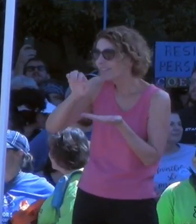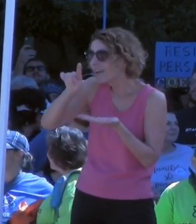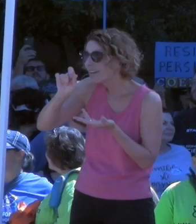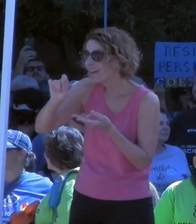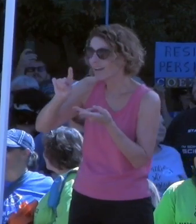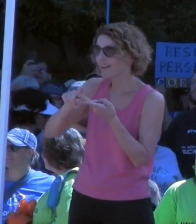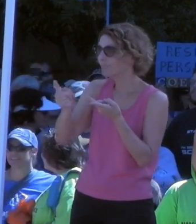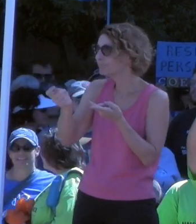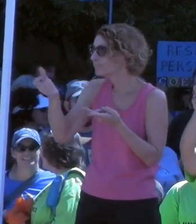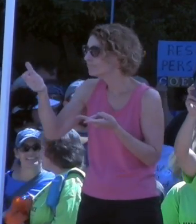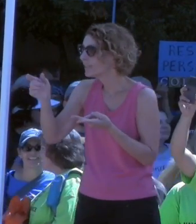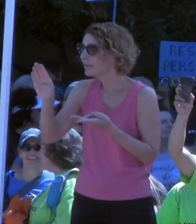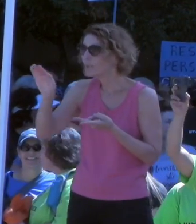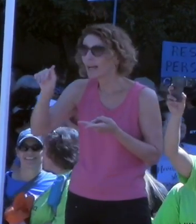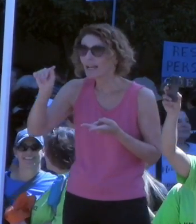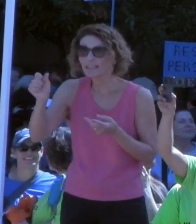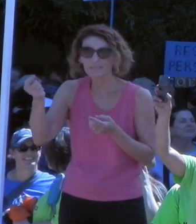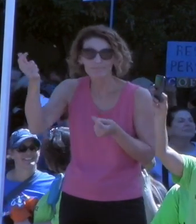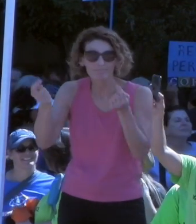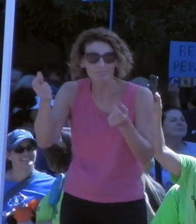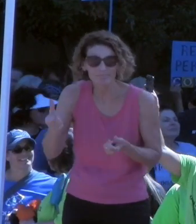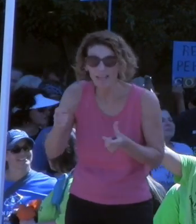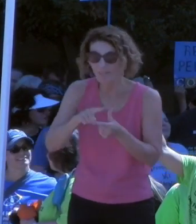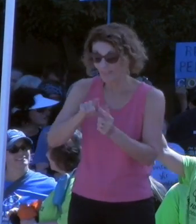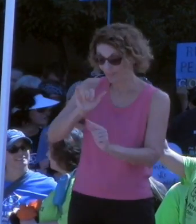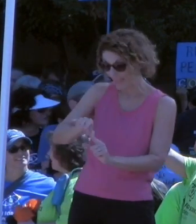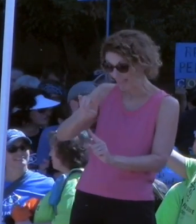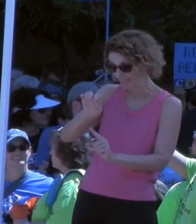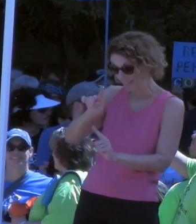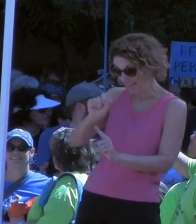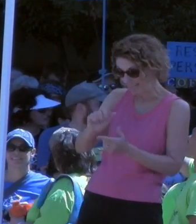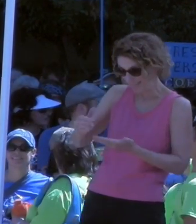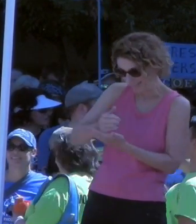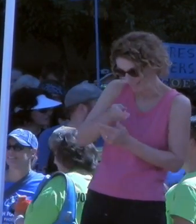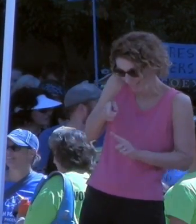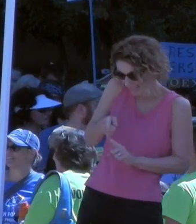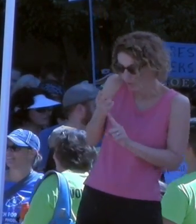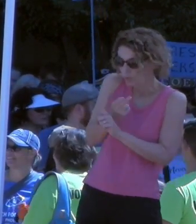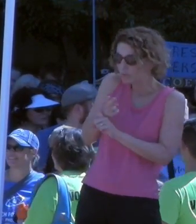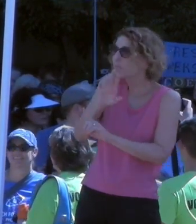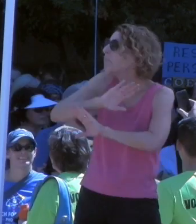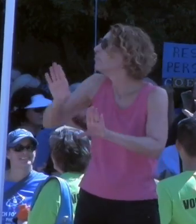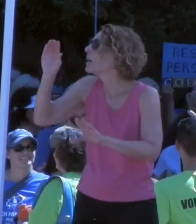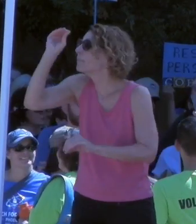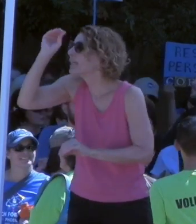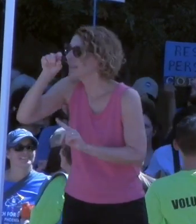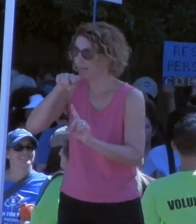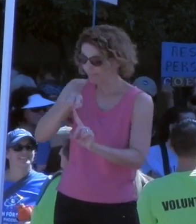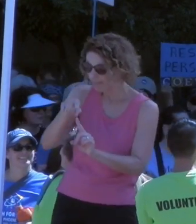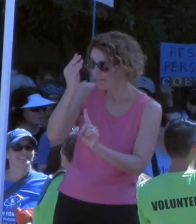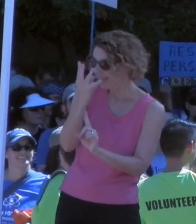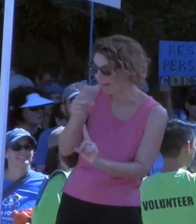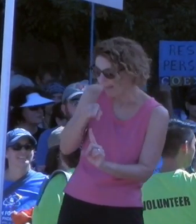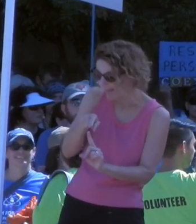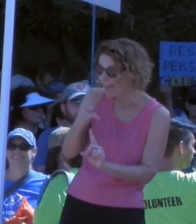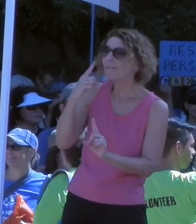eliminating biases, and of using that data and not opinions to formulate conclusions.